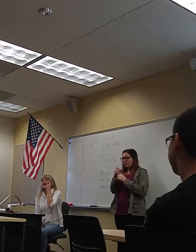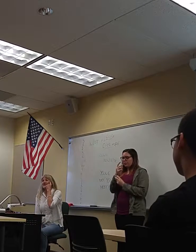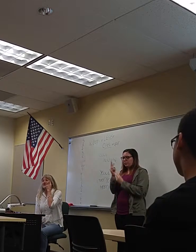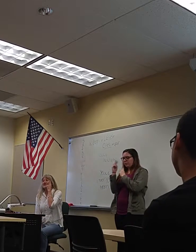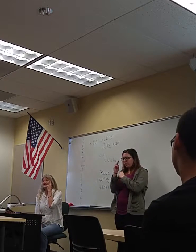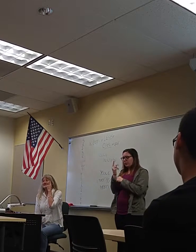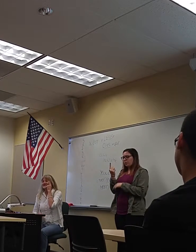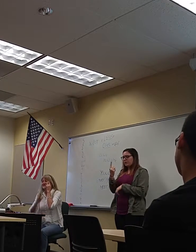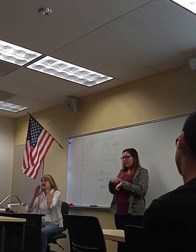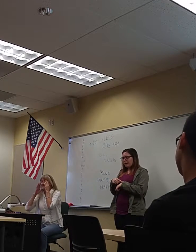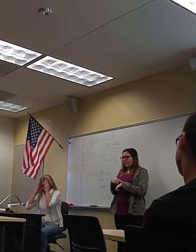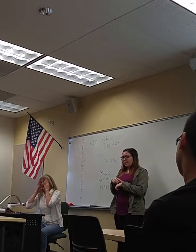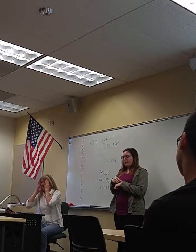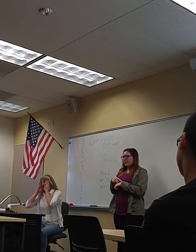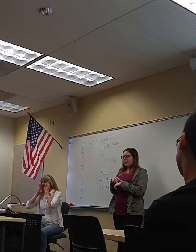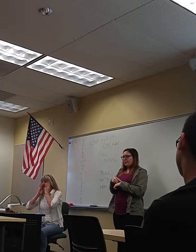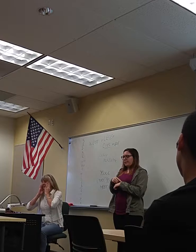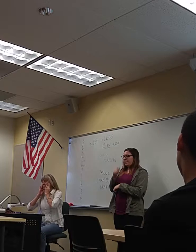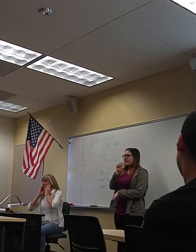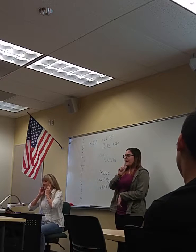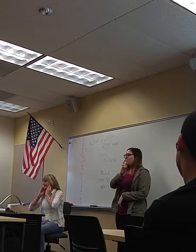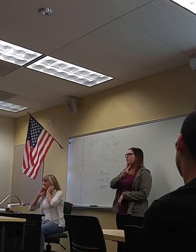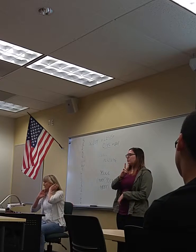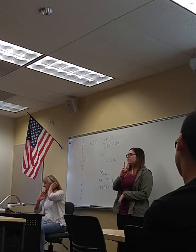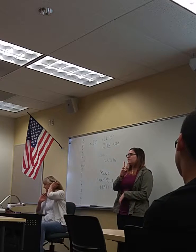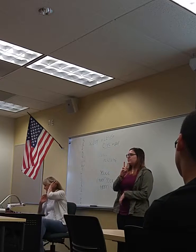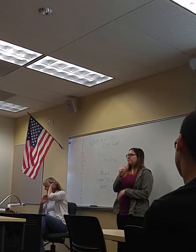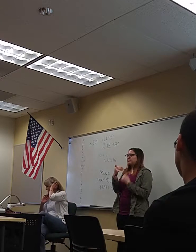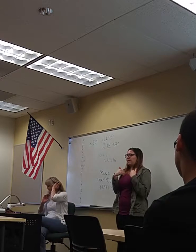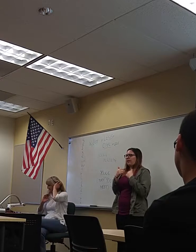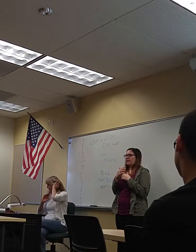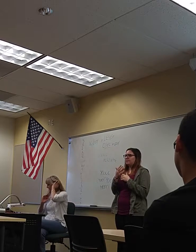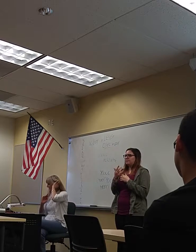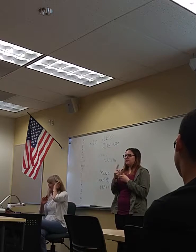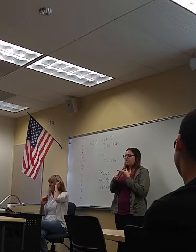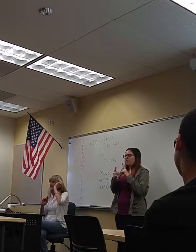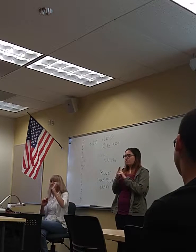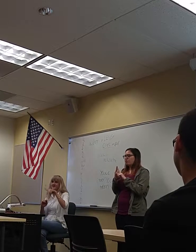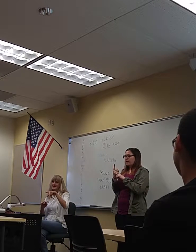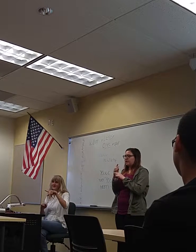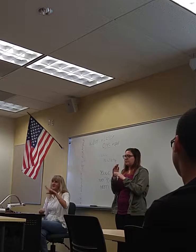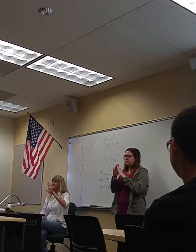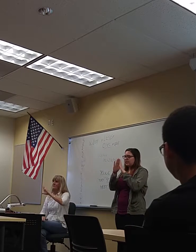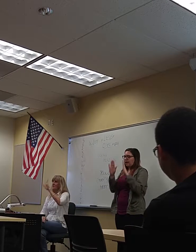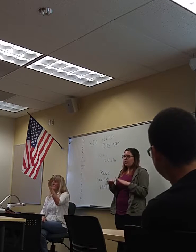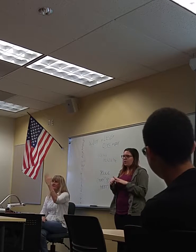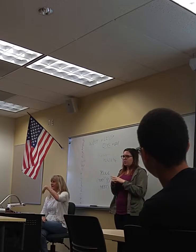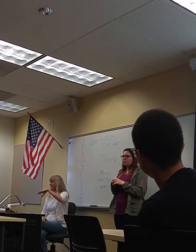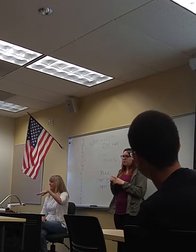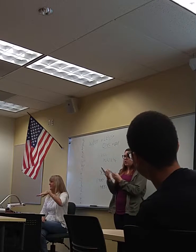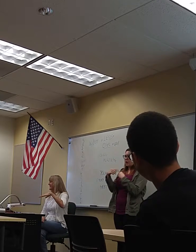over who's, I'm not even going to go what a terrible kid this is. If I told you the story, we would never get through anything